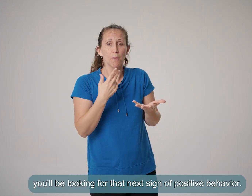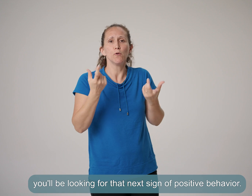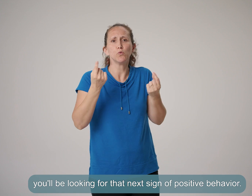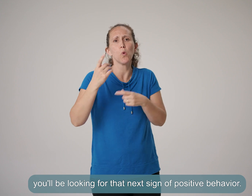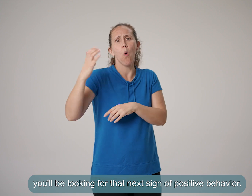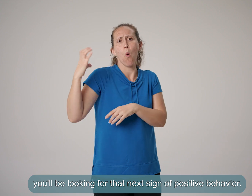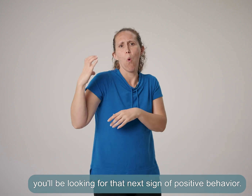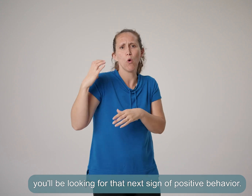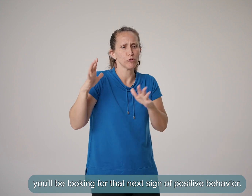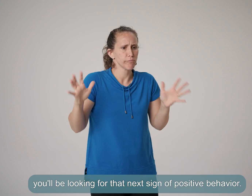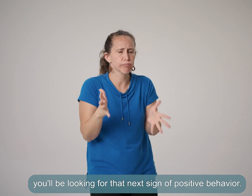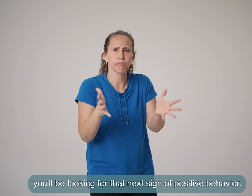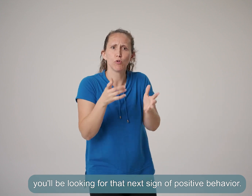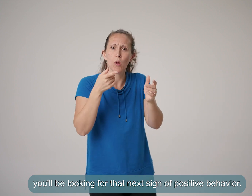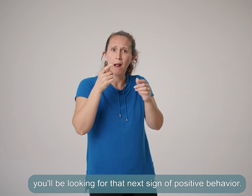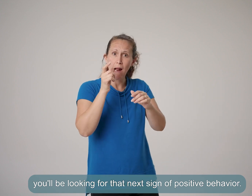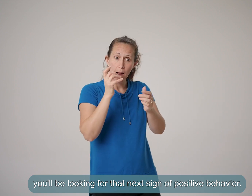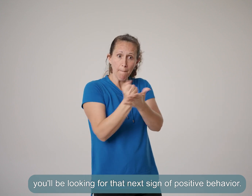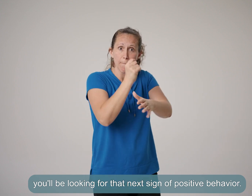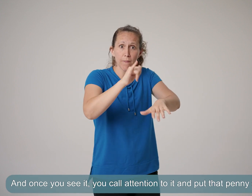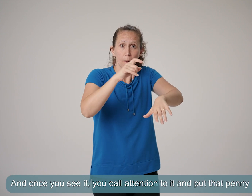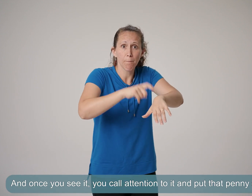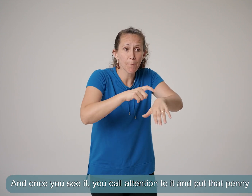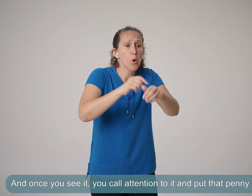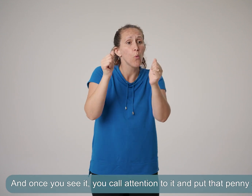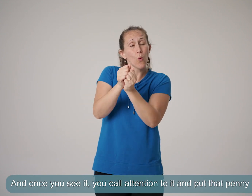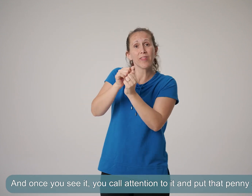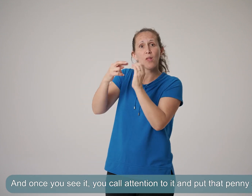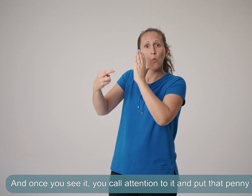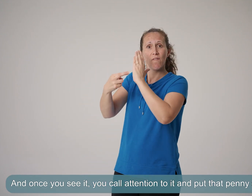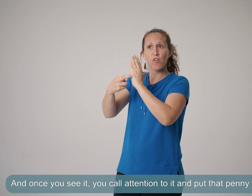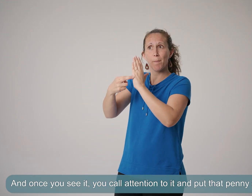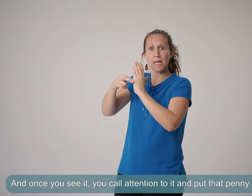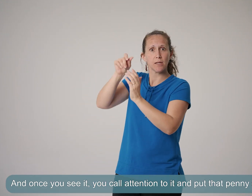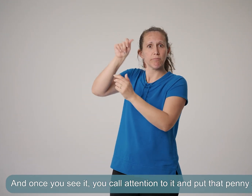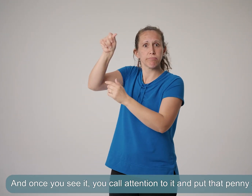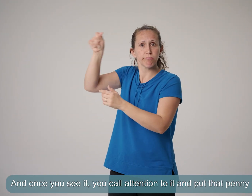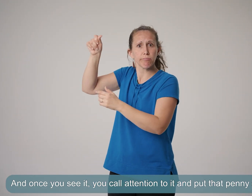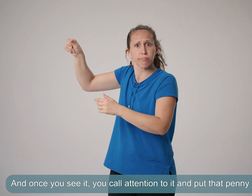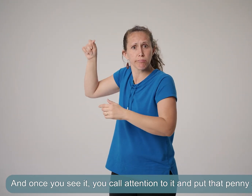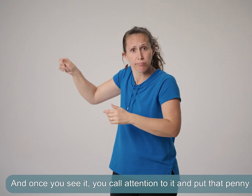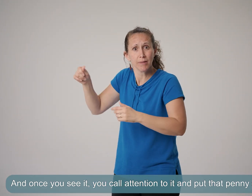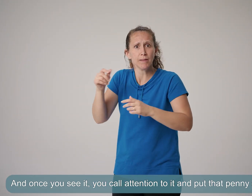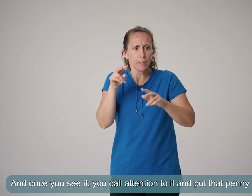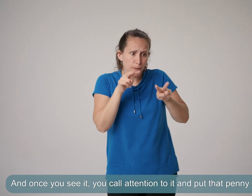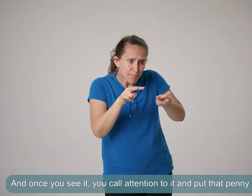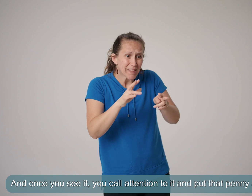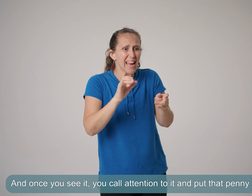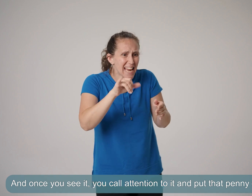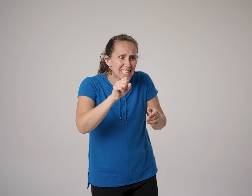for that next sign of positive behavior. And once you see it, you call attention to it and put that penny on.